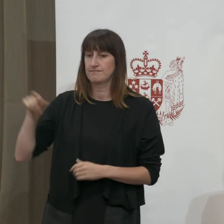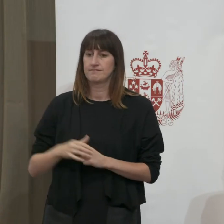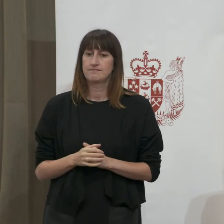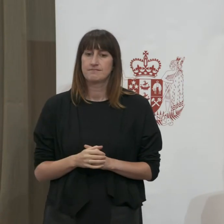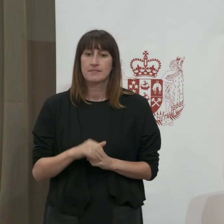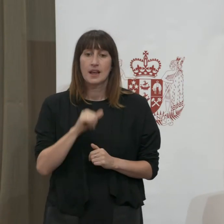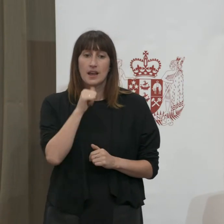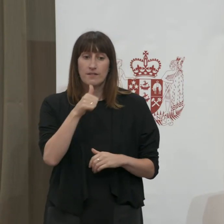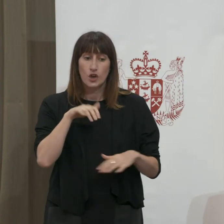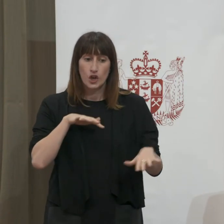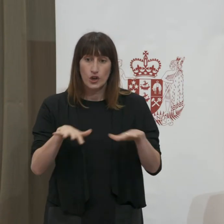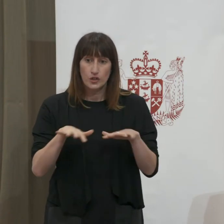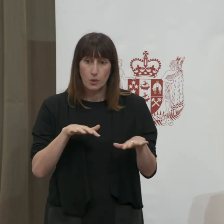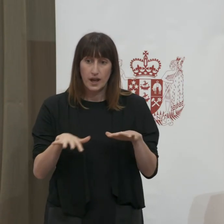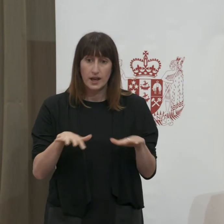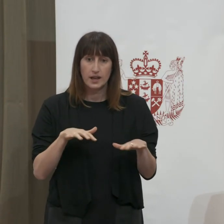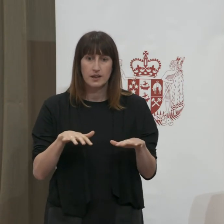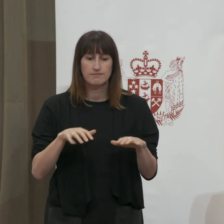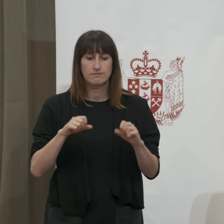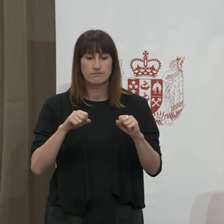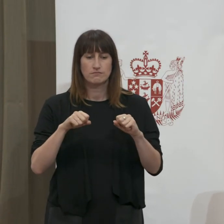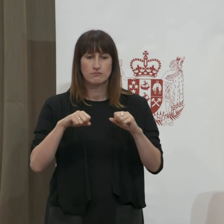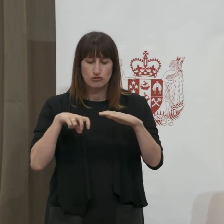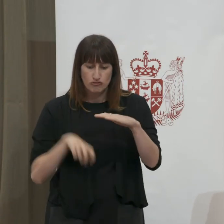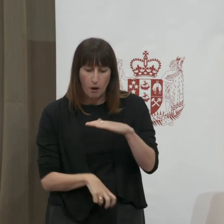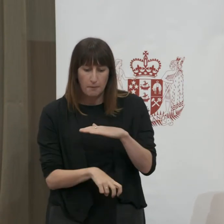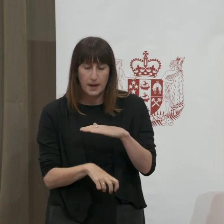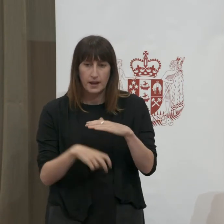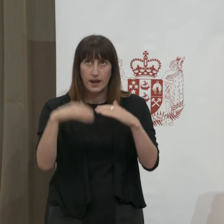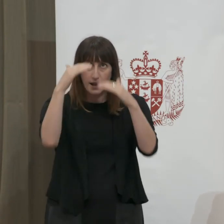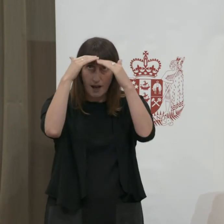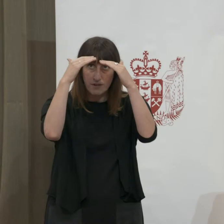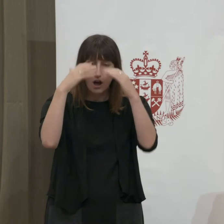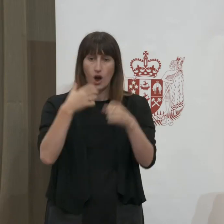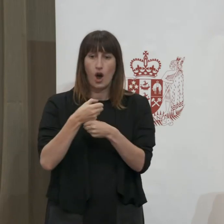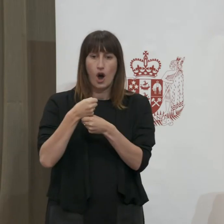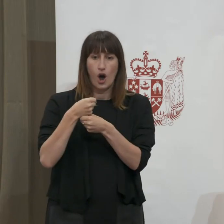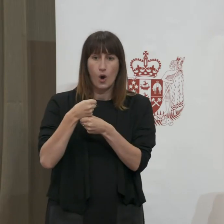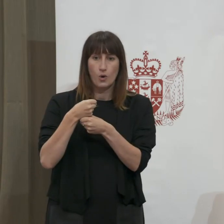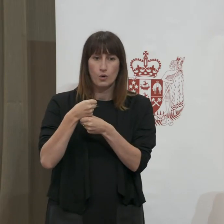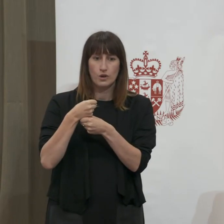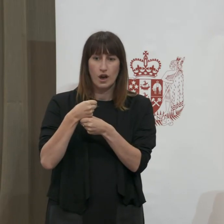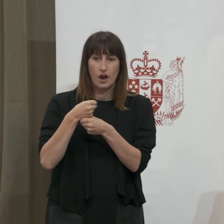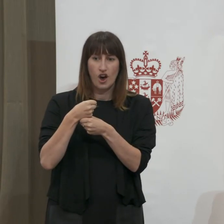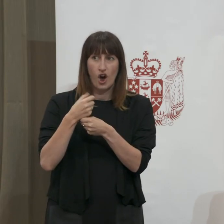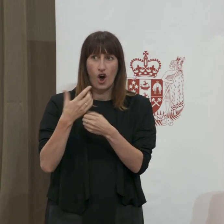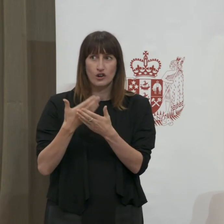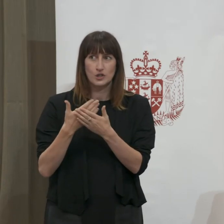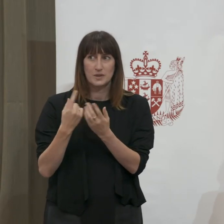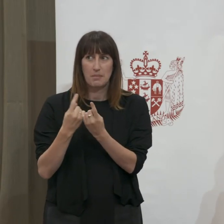In the event of an earthquake, drop, cover and hold on to something or someone.